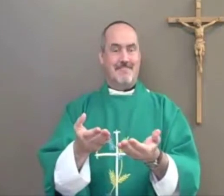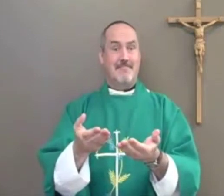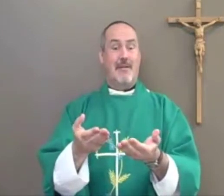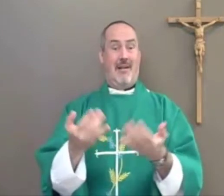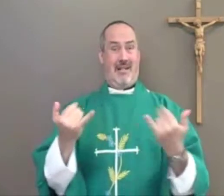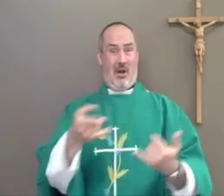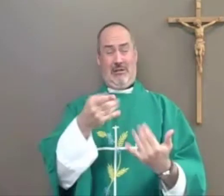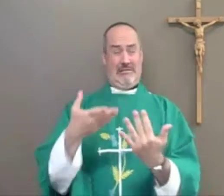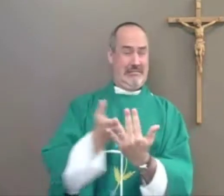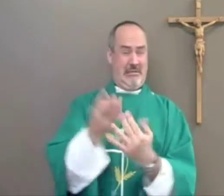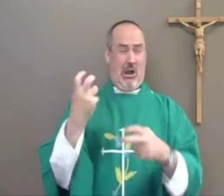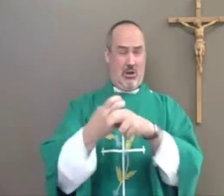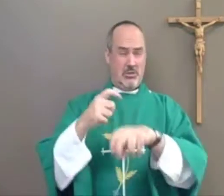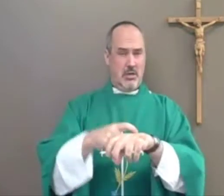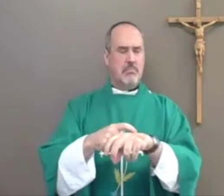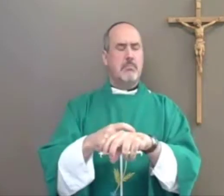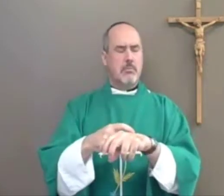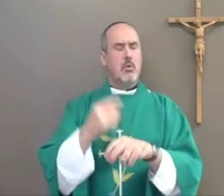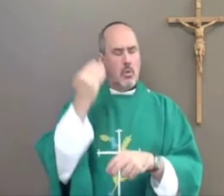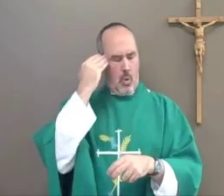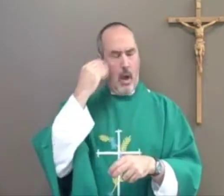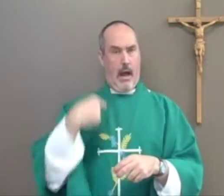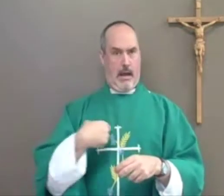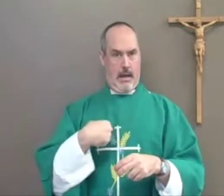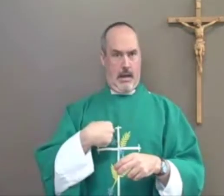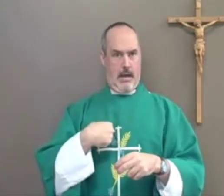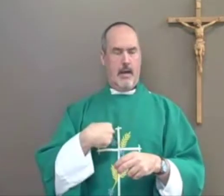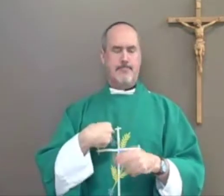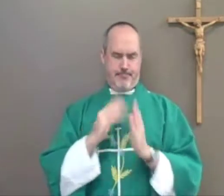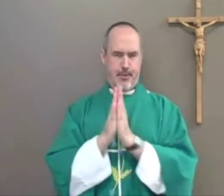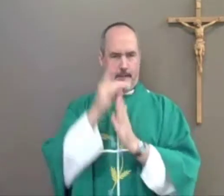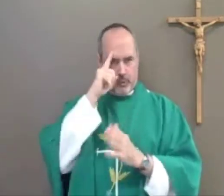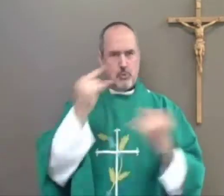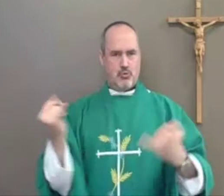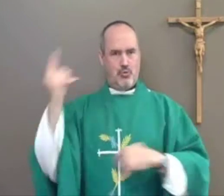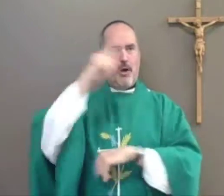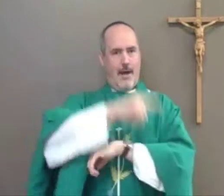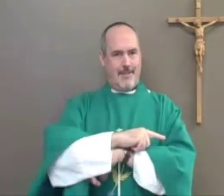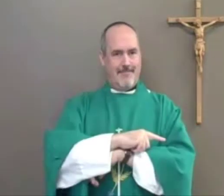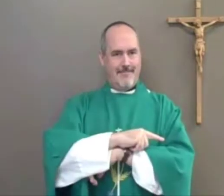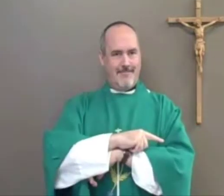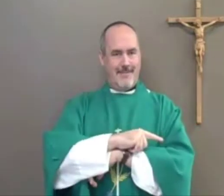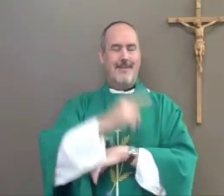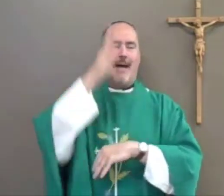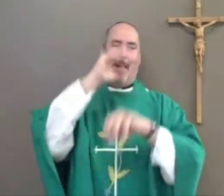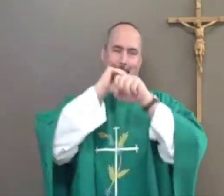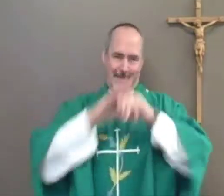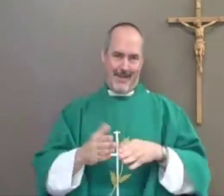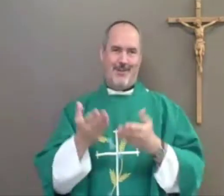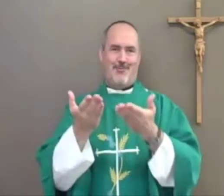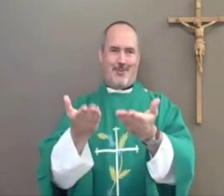us. Now, if you're going through a hard time today, please know that I am praying for you. May God bless you.